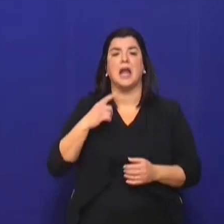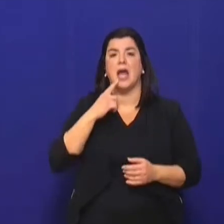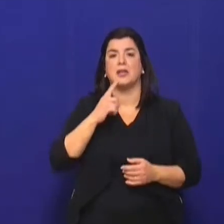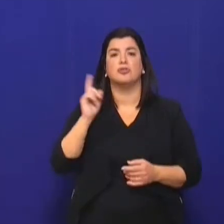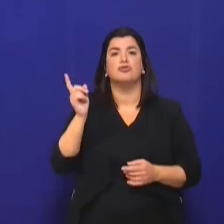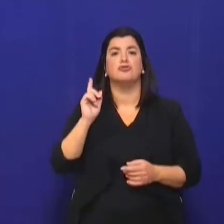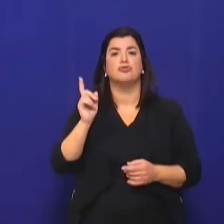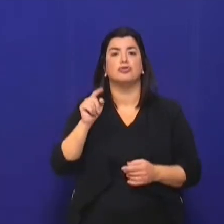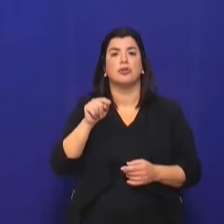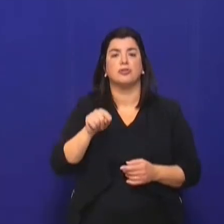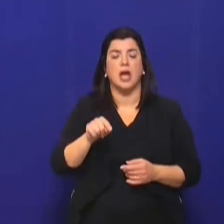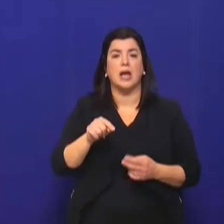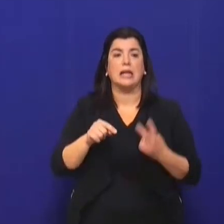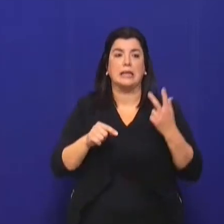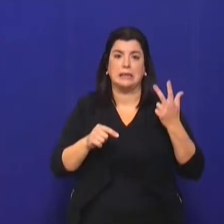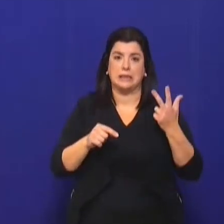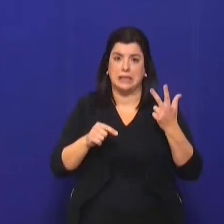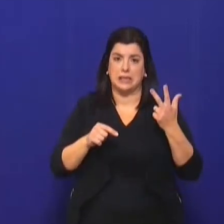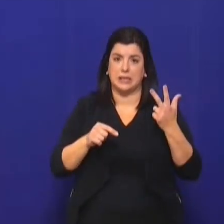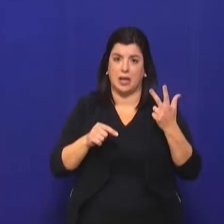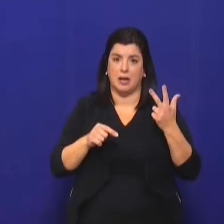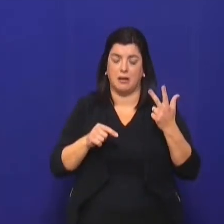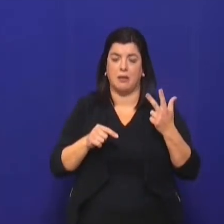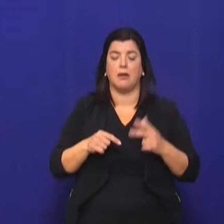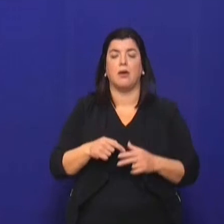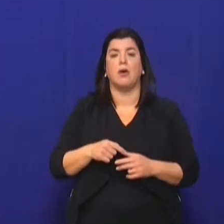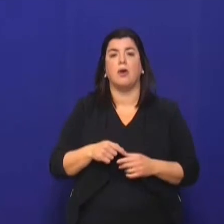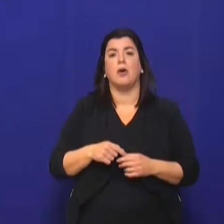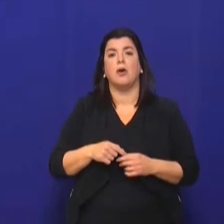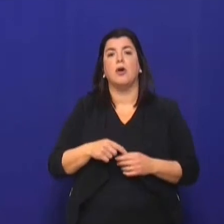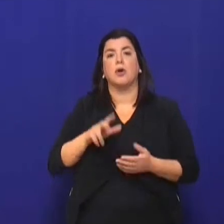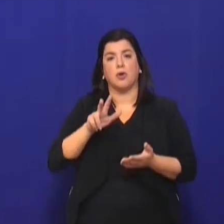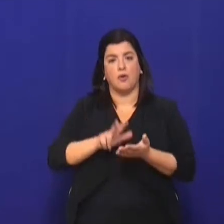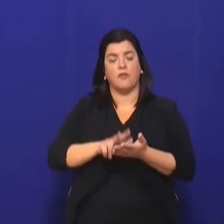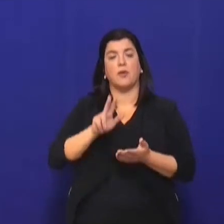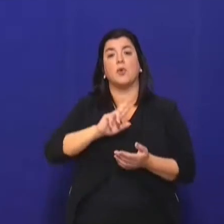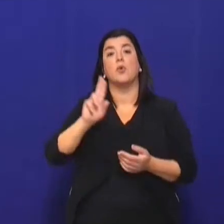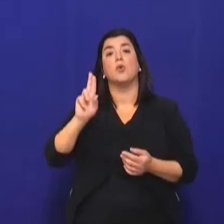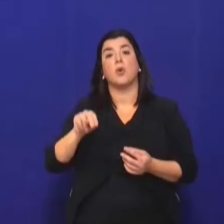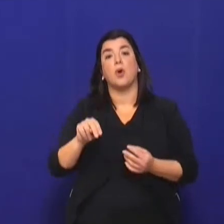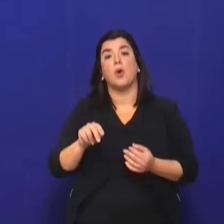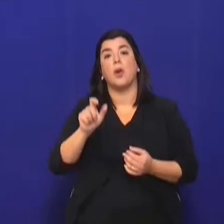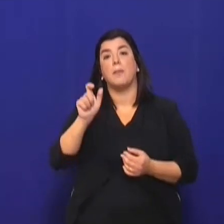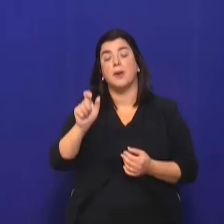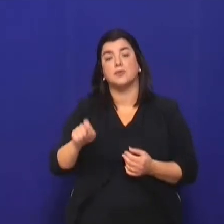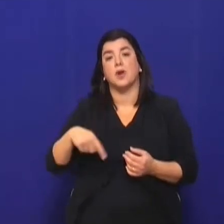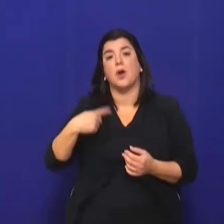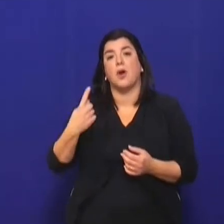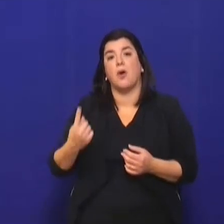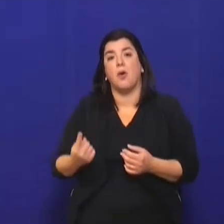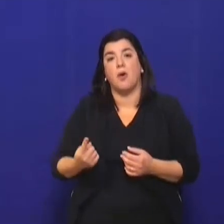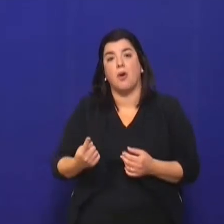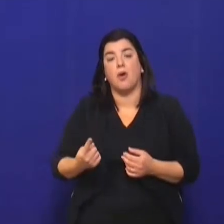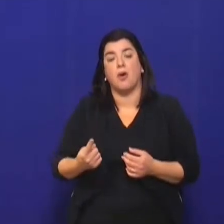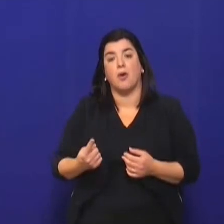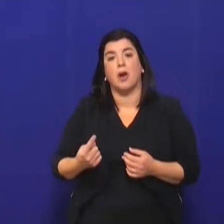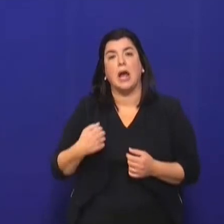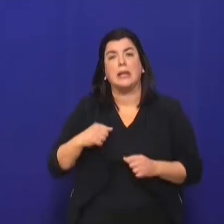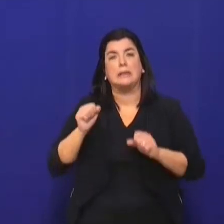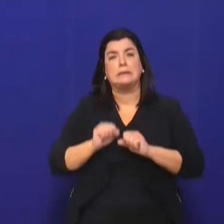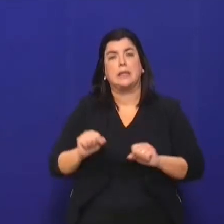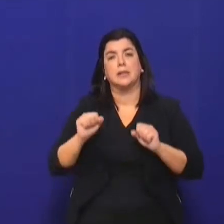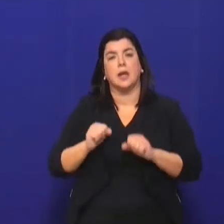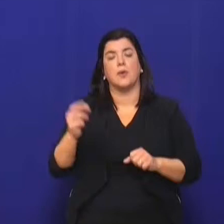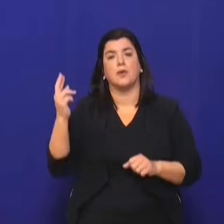dawk it-tliet każijiet li oriġinarjament konna ikkonfermajna wkoll u għandna każ ieħor li għadna qed nistennew